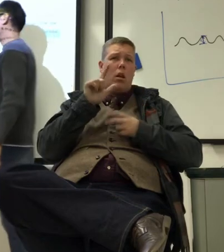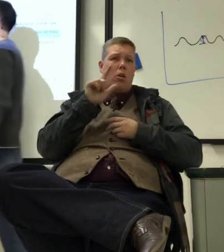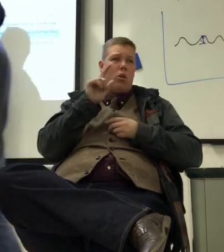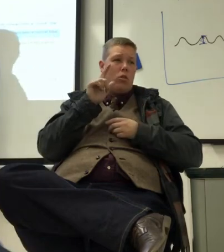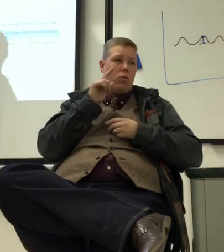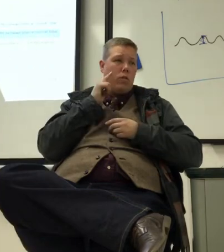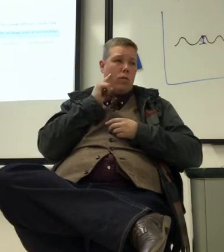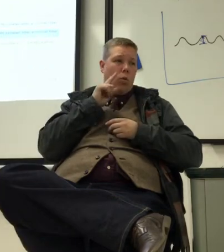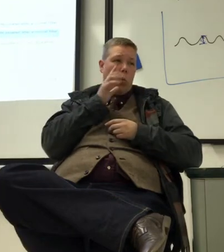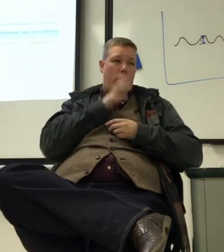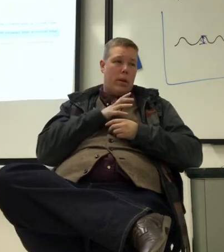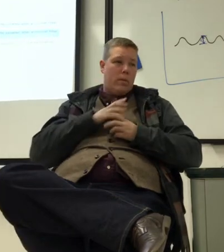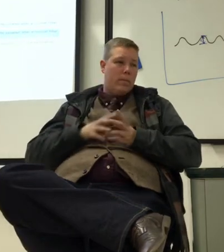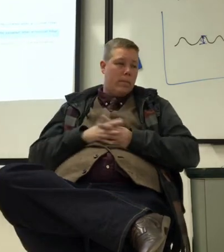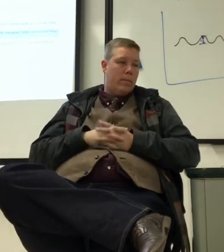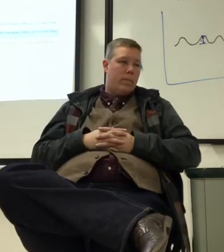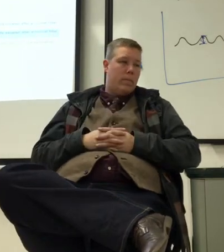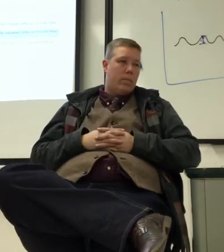woman.